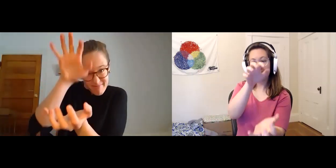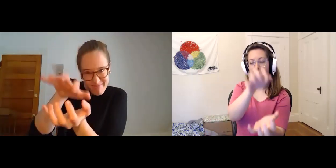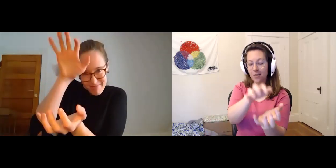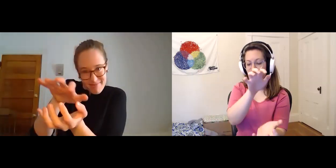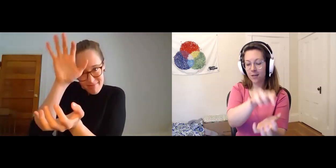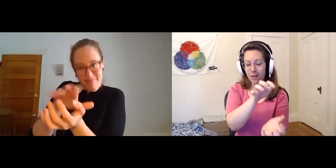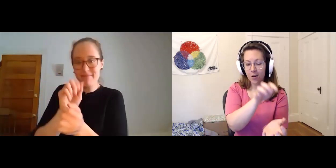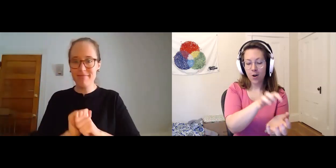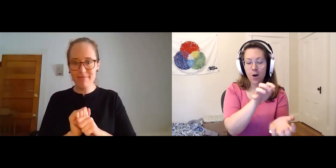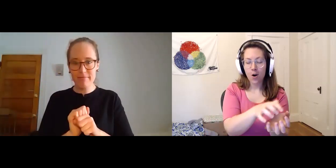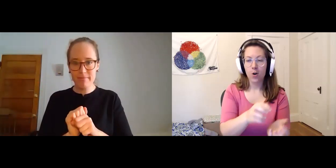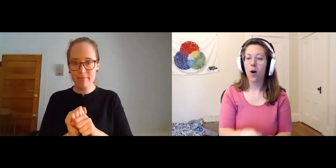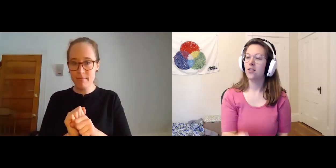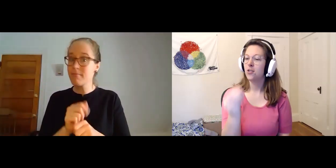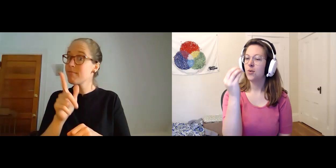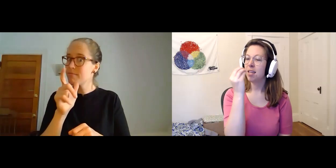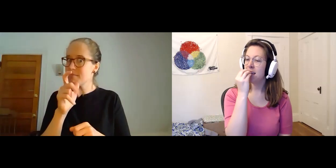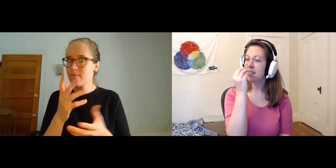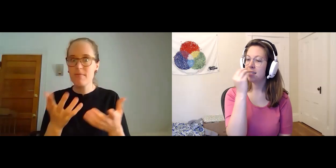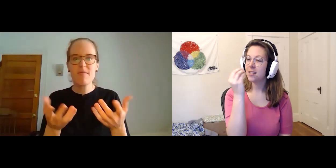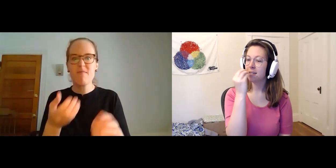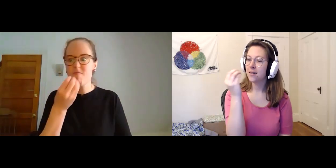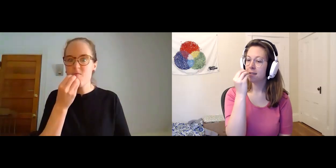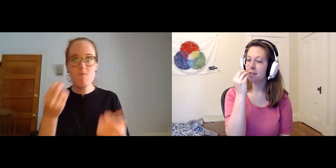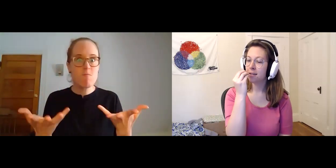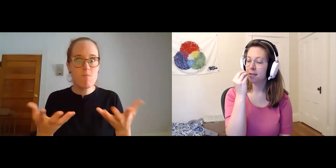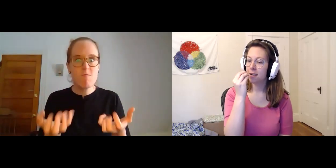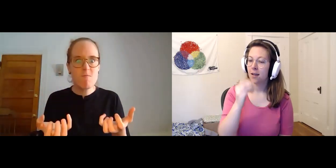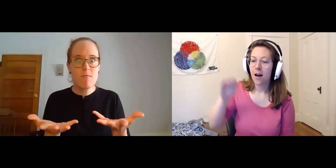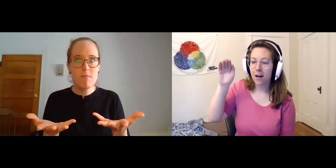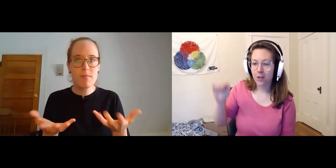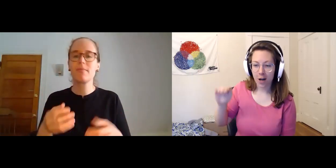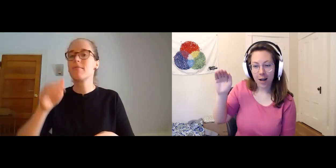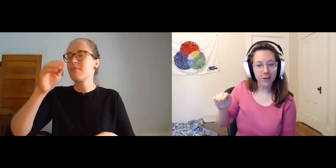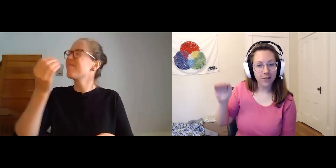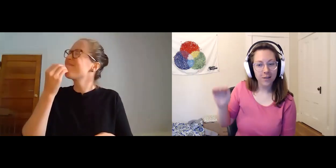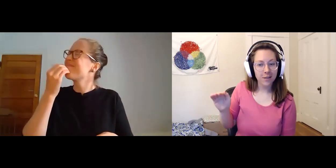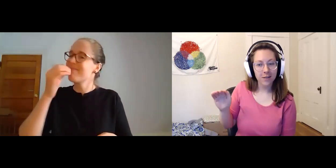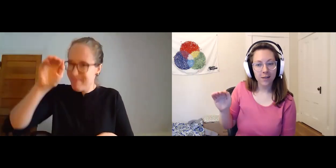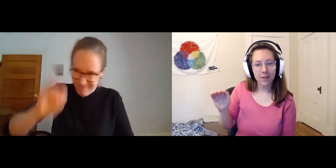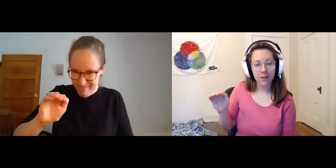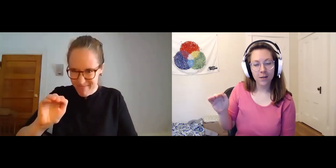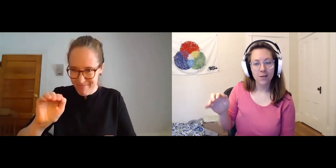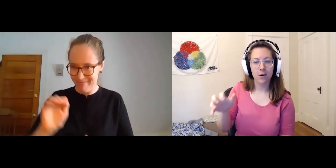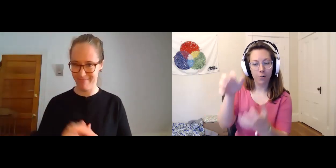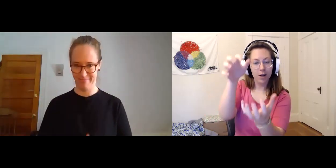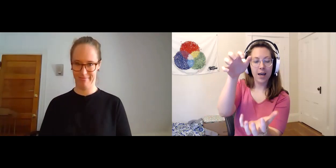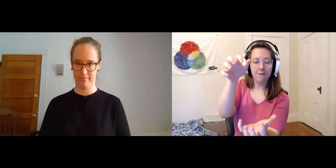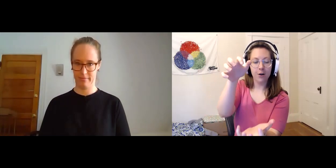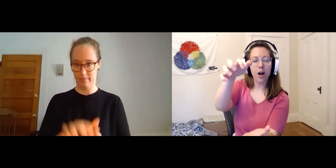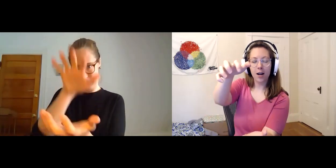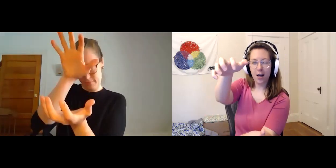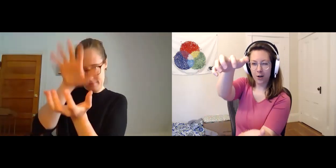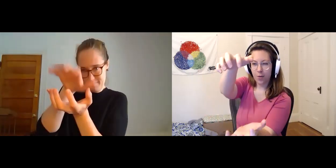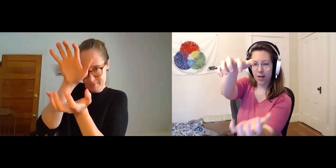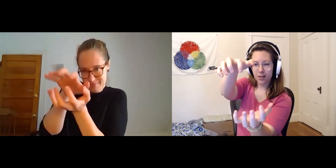crocodile who wants to eat a child. So again,